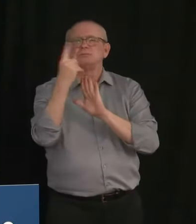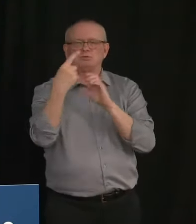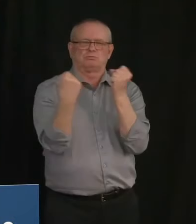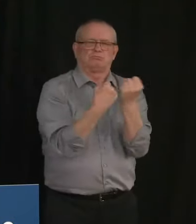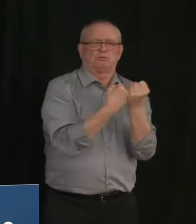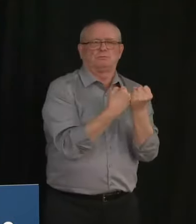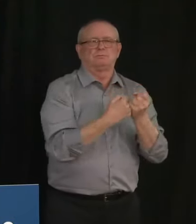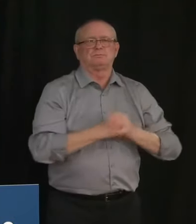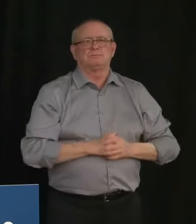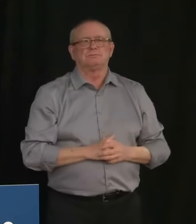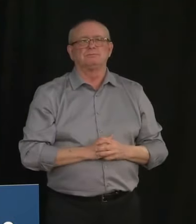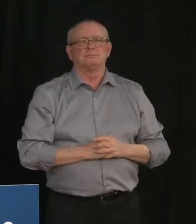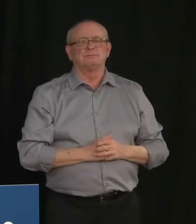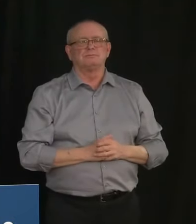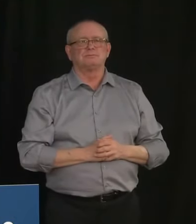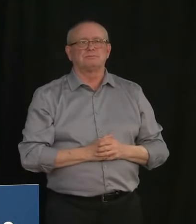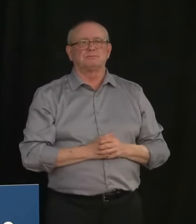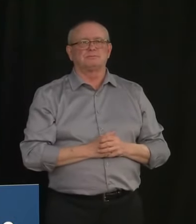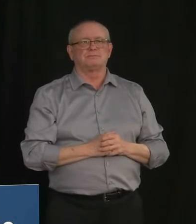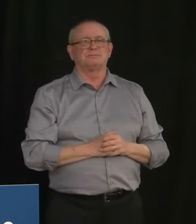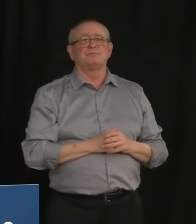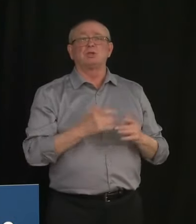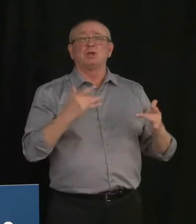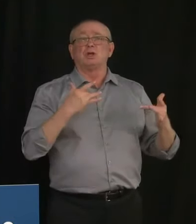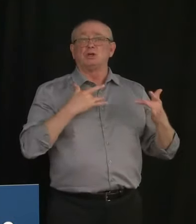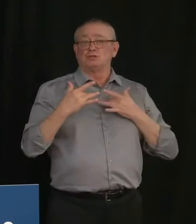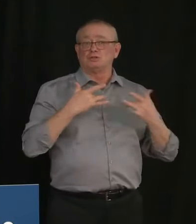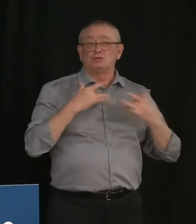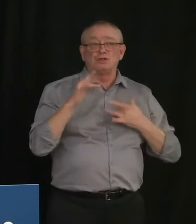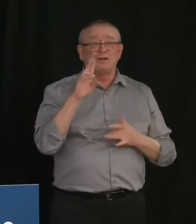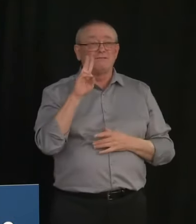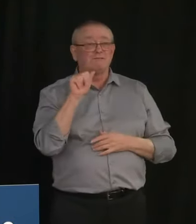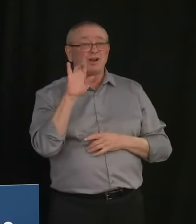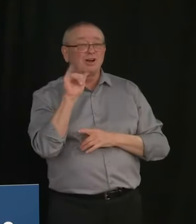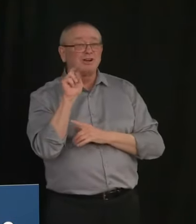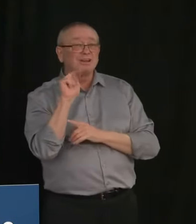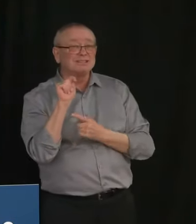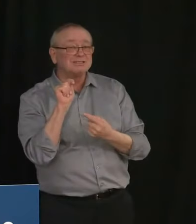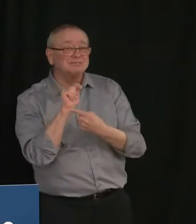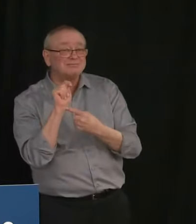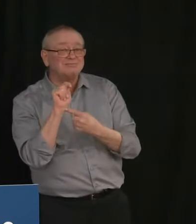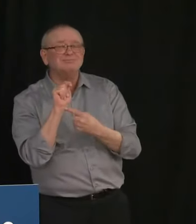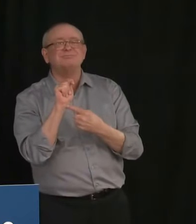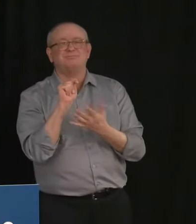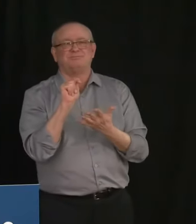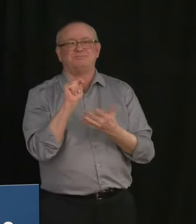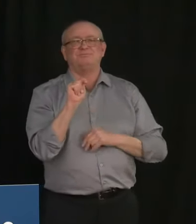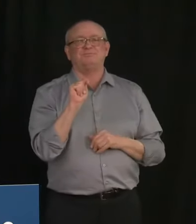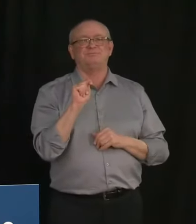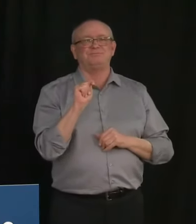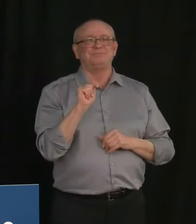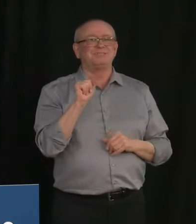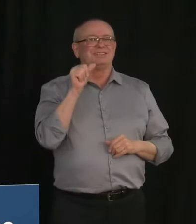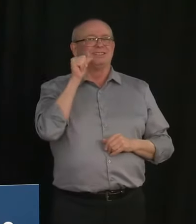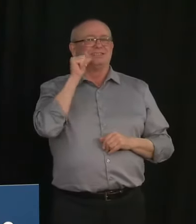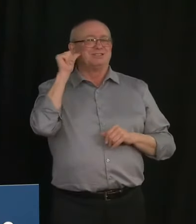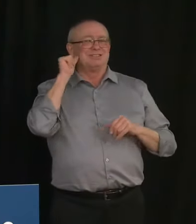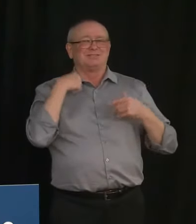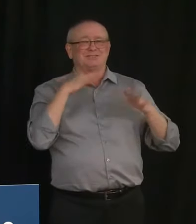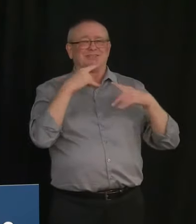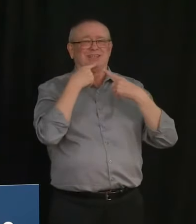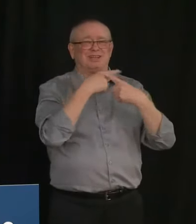of concern, I know that many have questions about the variant cases identified as linked to a daycare yesterday.